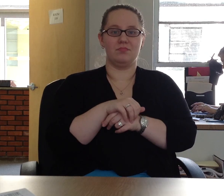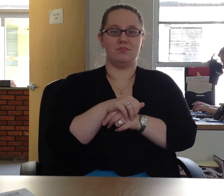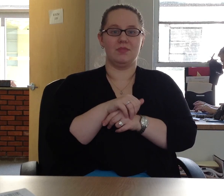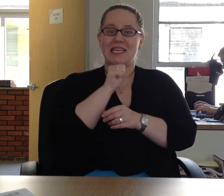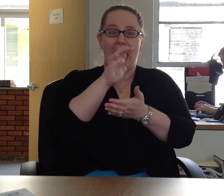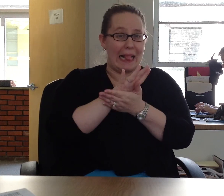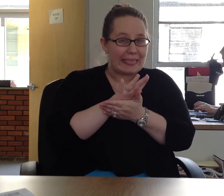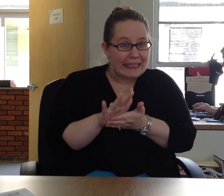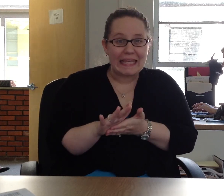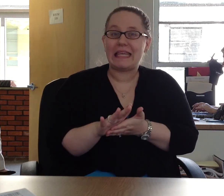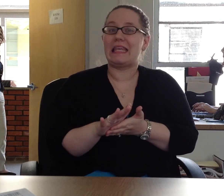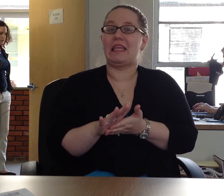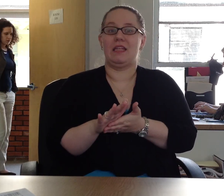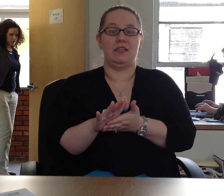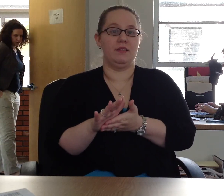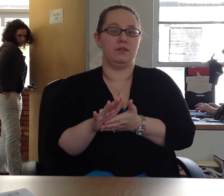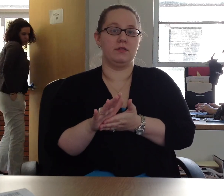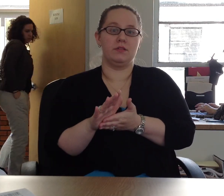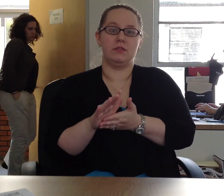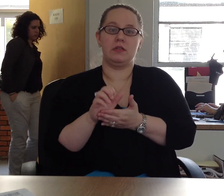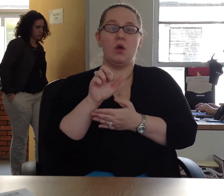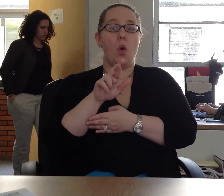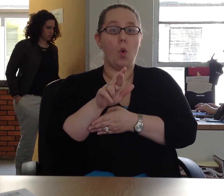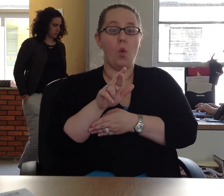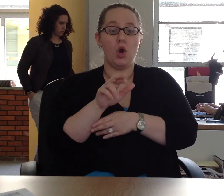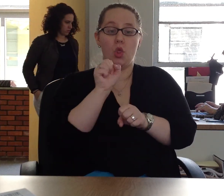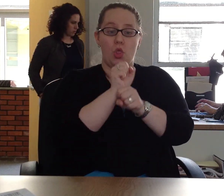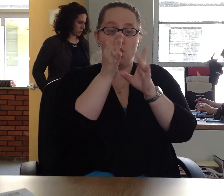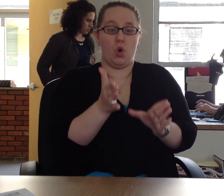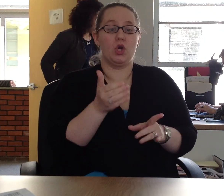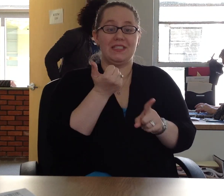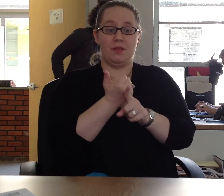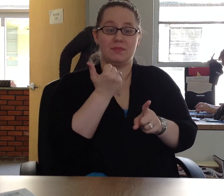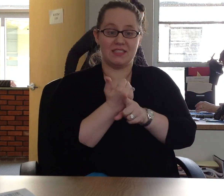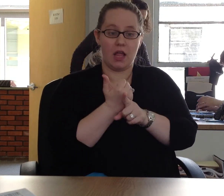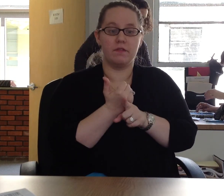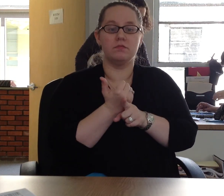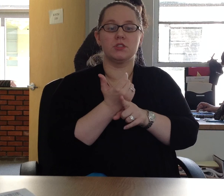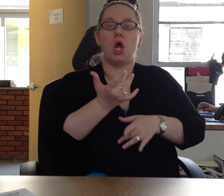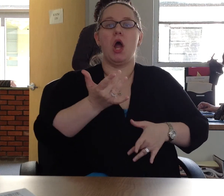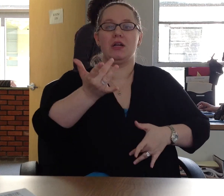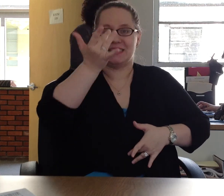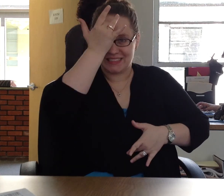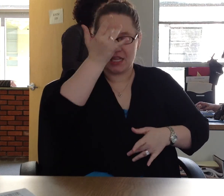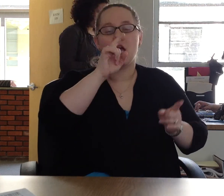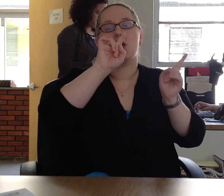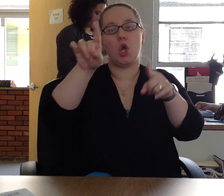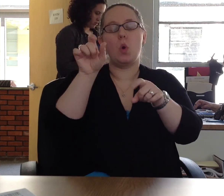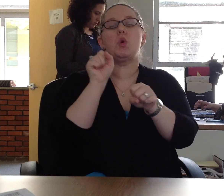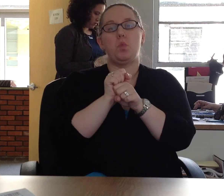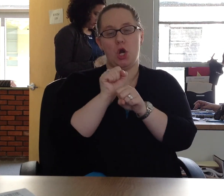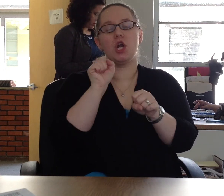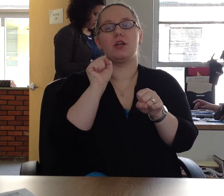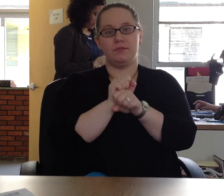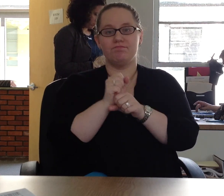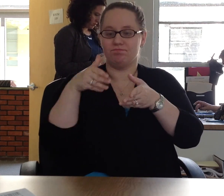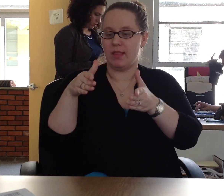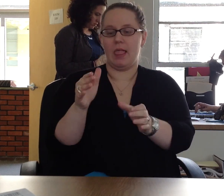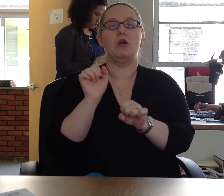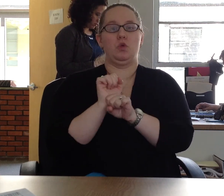and sick food workers who are allowed to work in a food service establishment while they are ill.